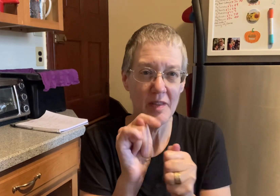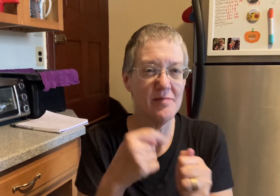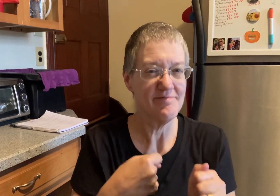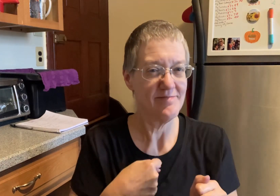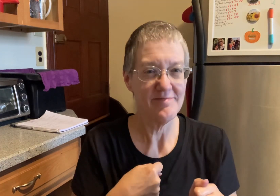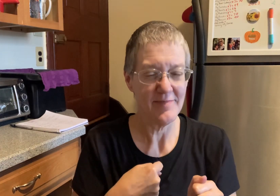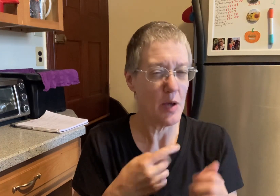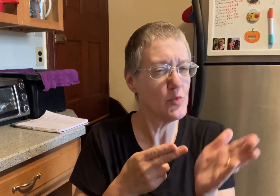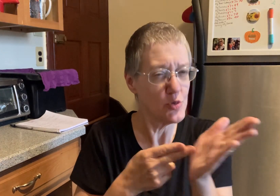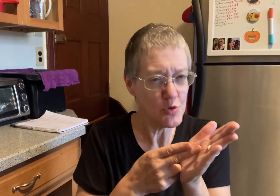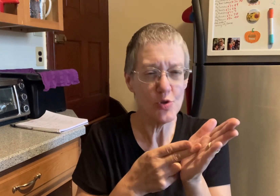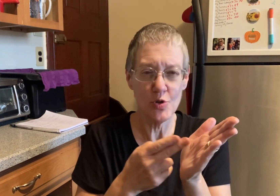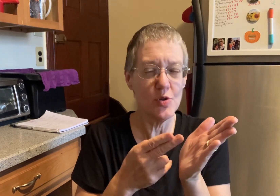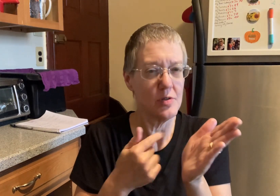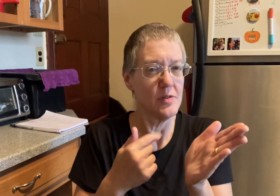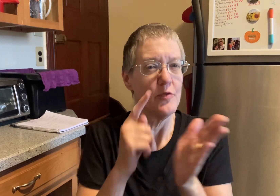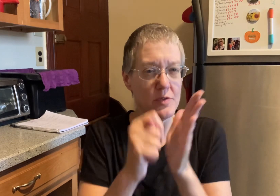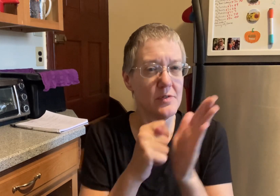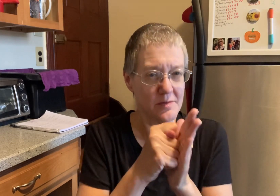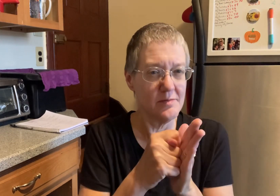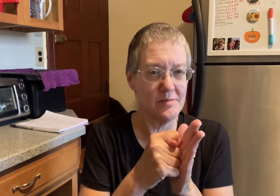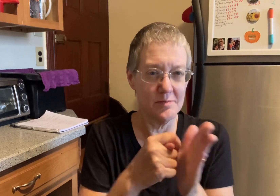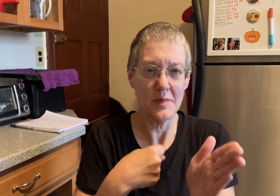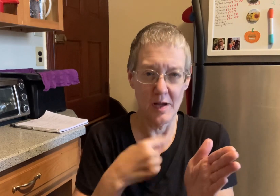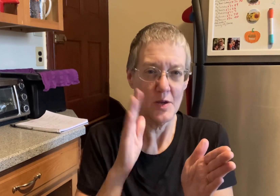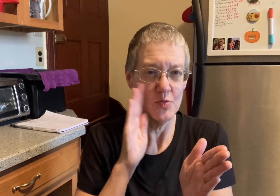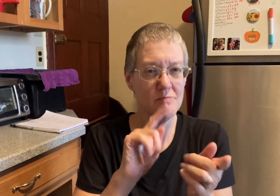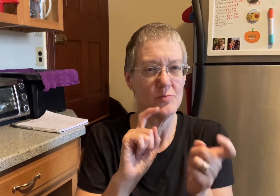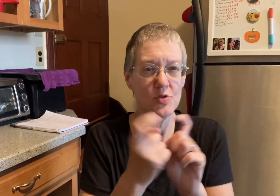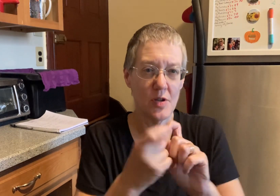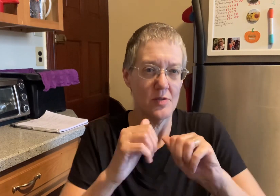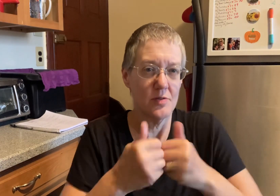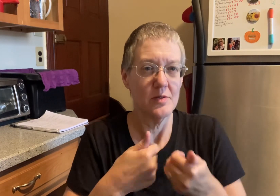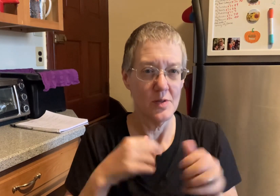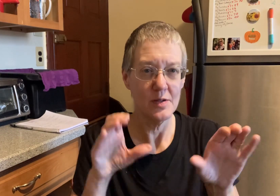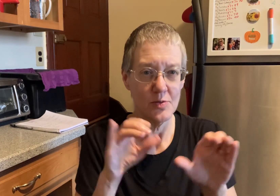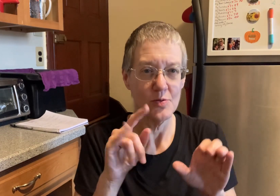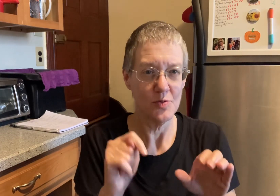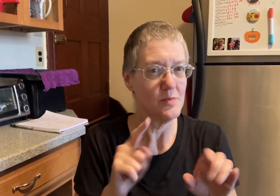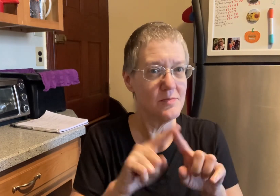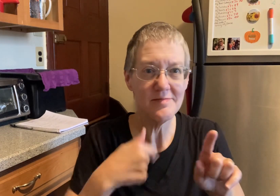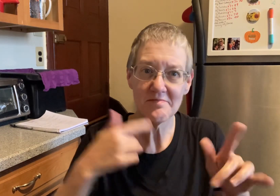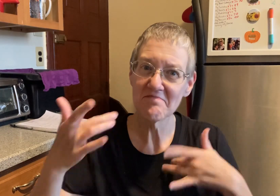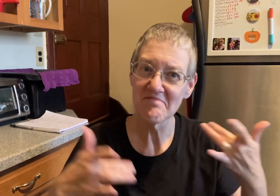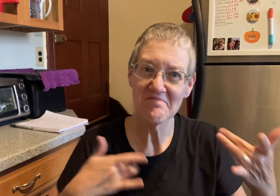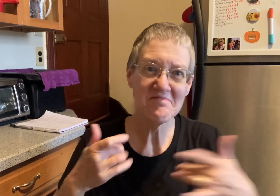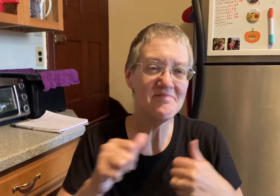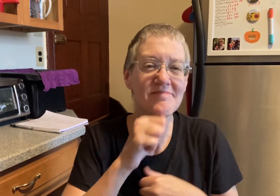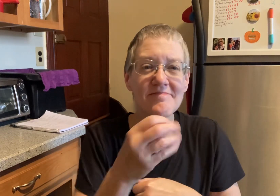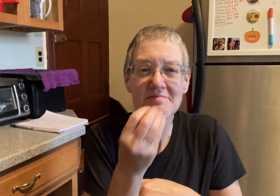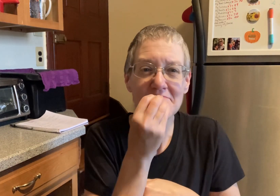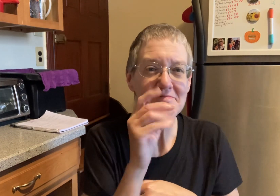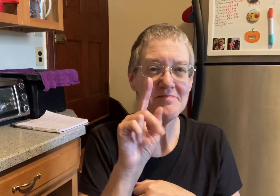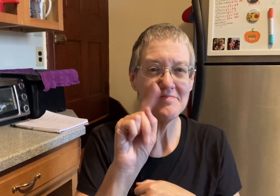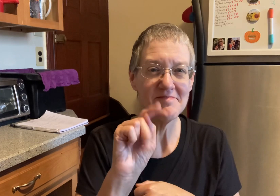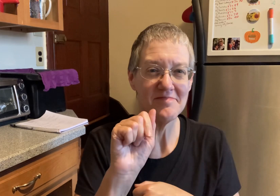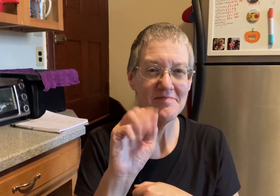masa layer thinner. I'm sure over time I'm going to change how I do it. But I'm so excited